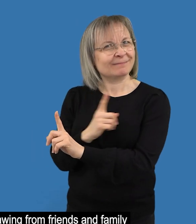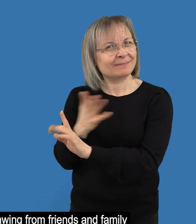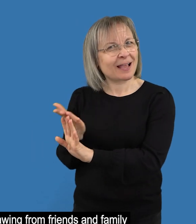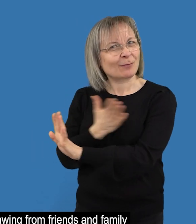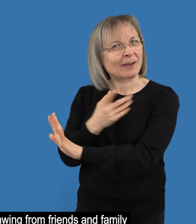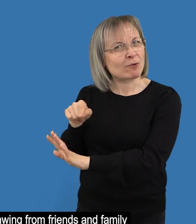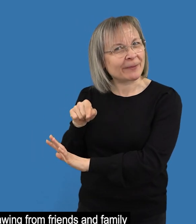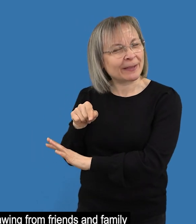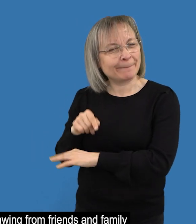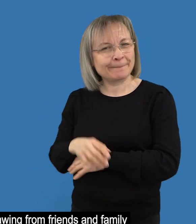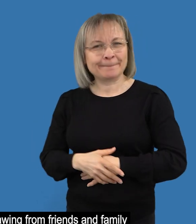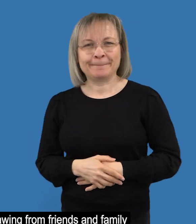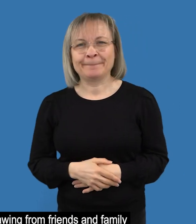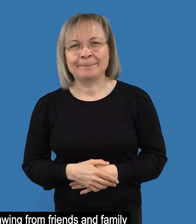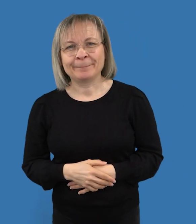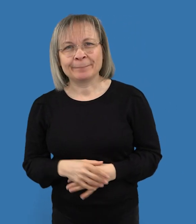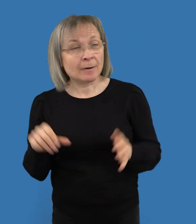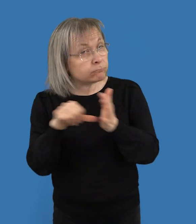Withdrawing from friends and family.